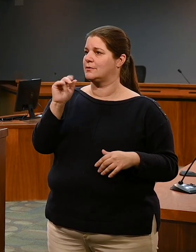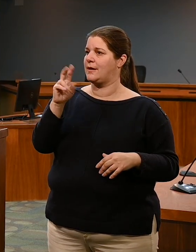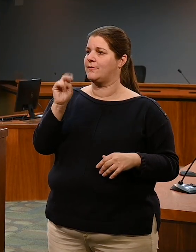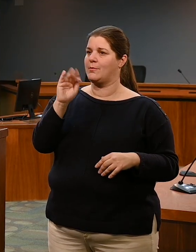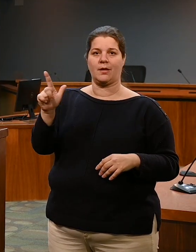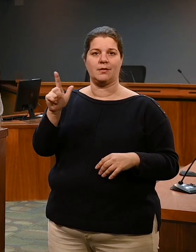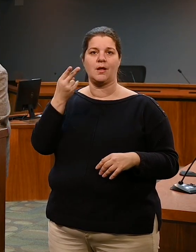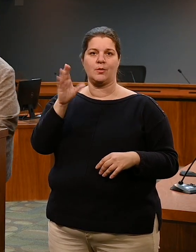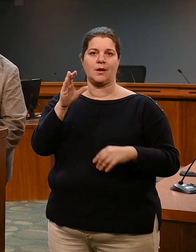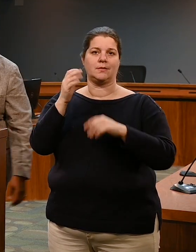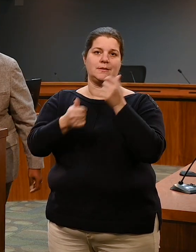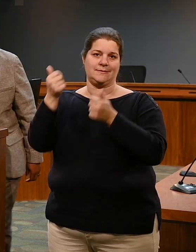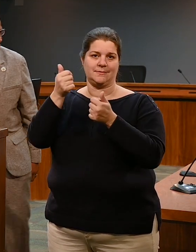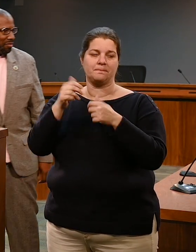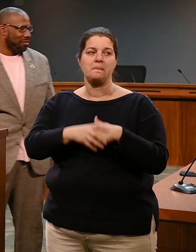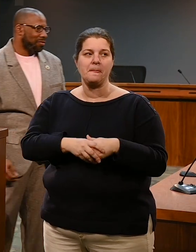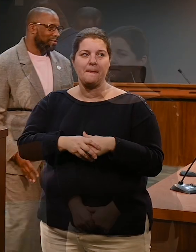Executive.